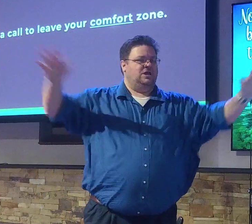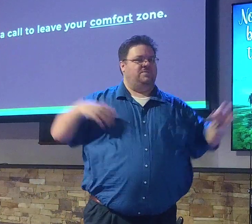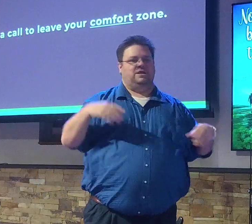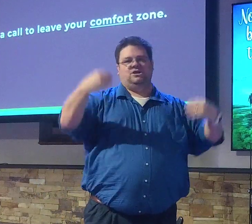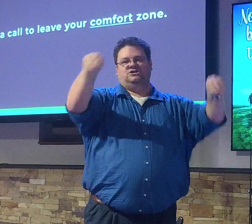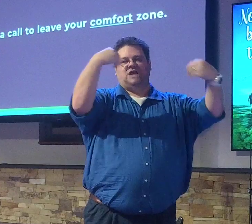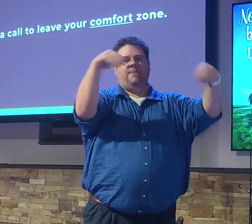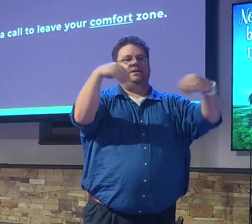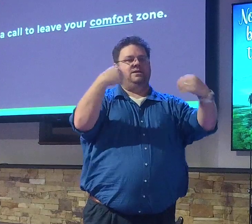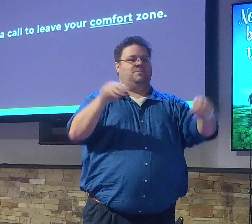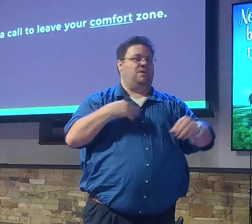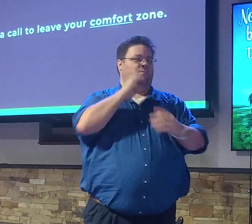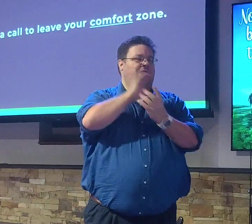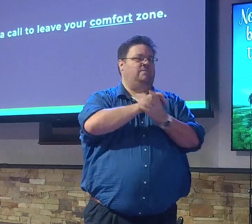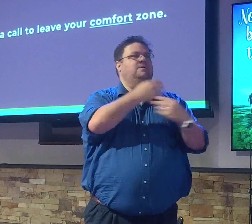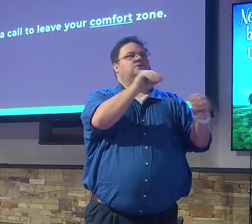finally, I've had enough. I'll say, let's go to the house.